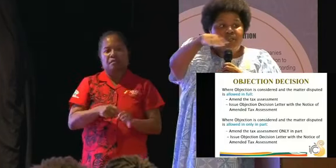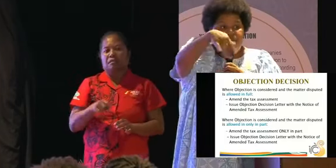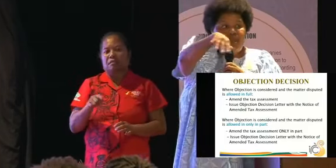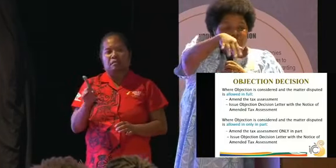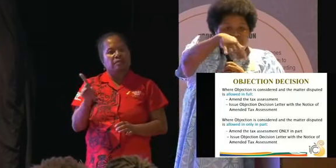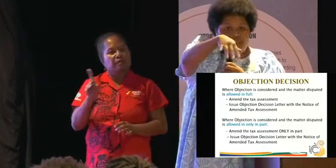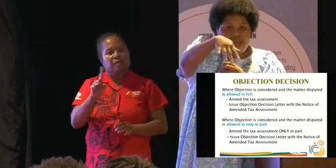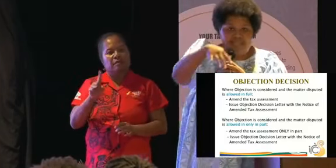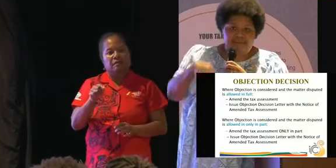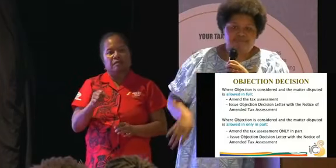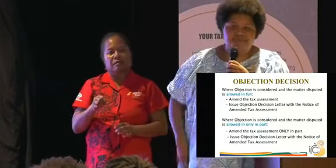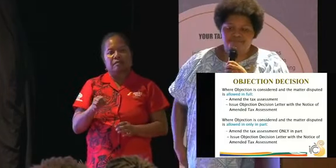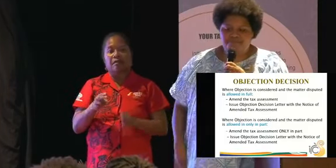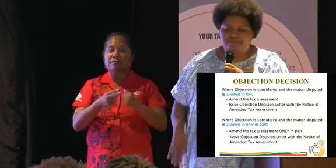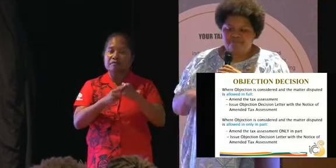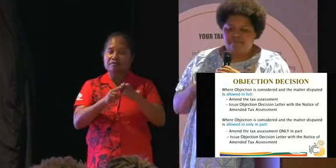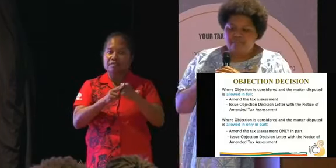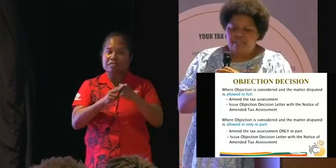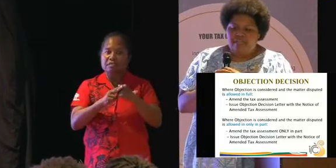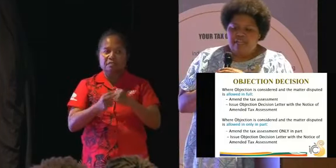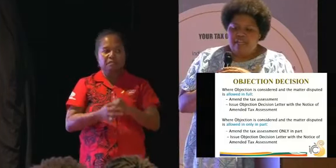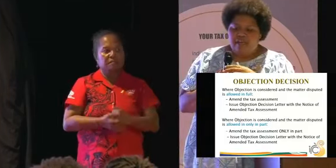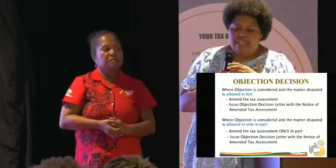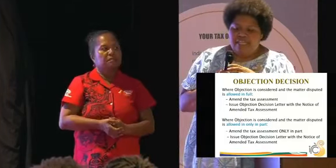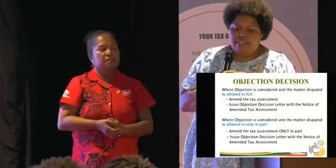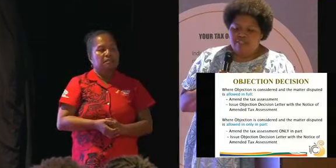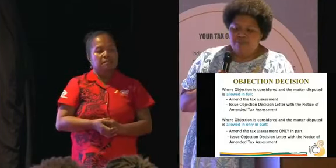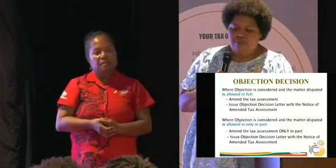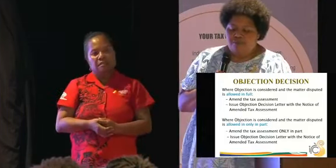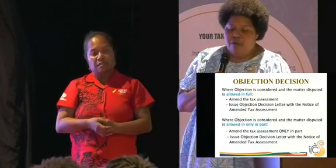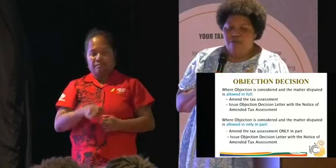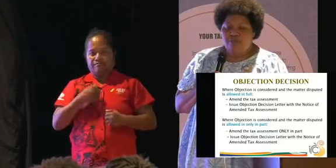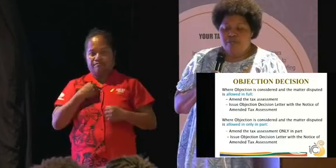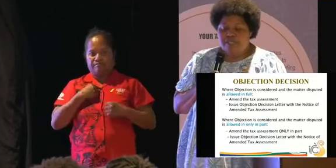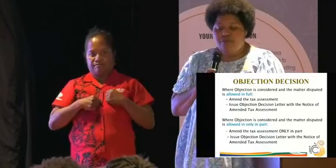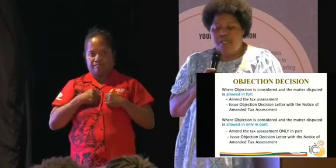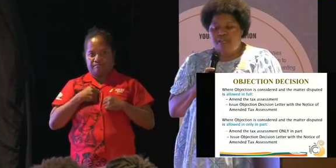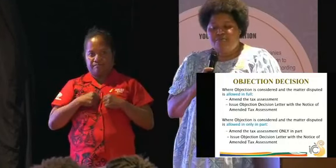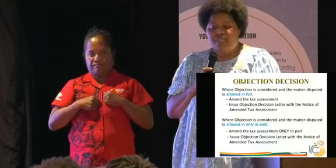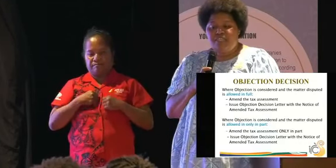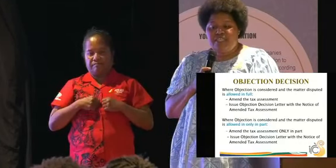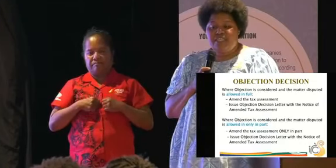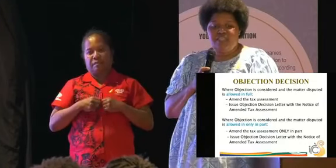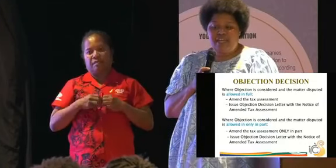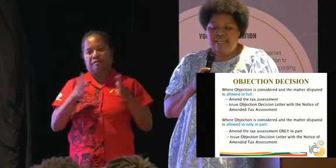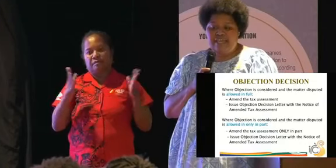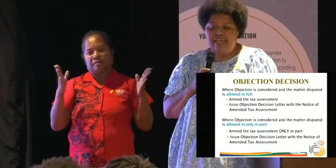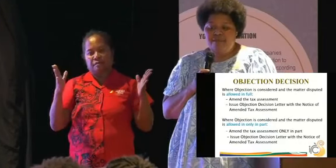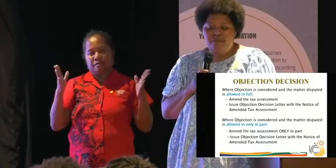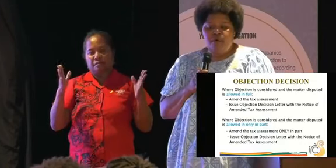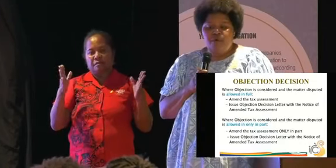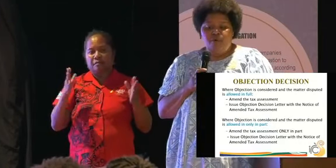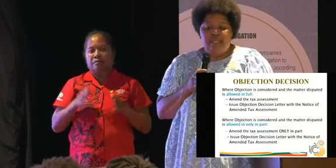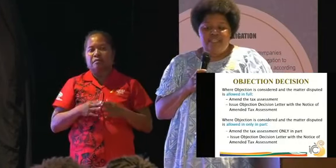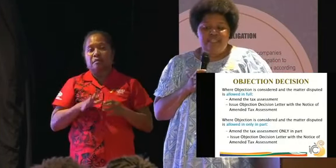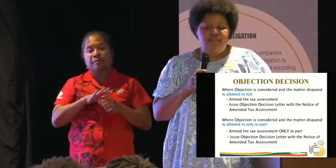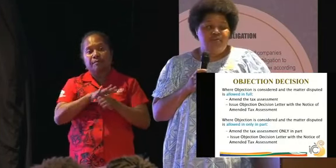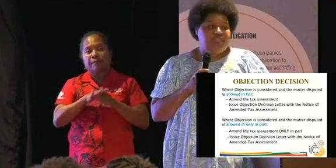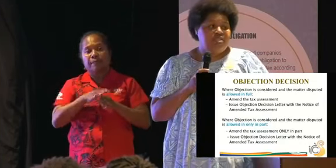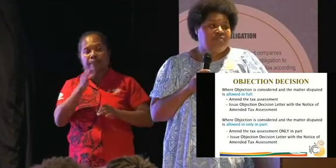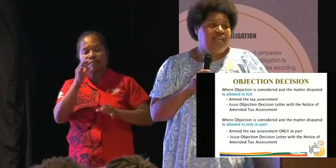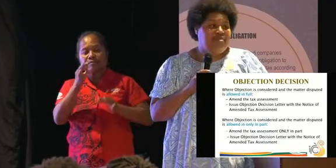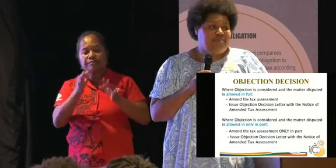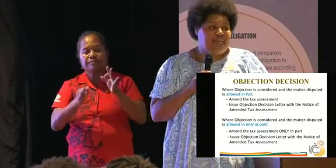to, you have to settle that. Now we also issue an objection decision letter with